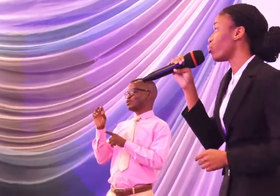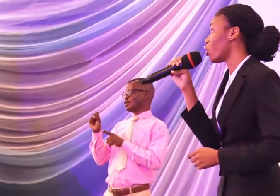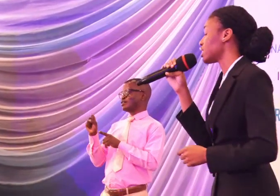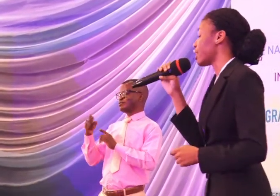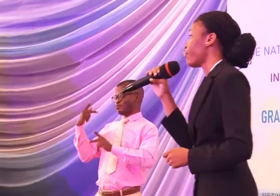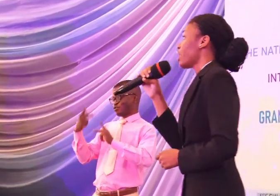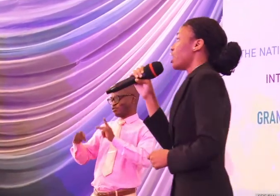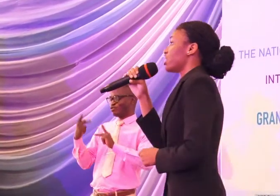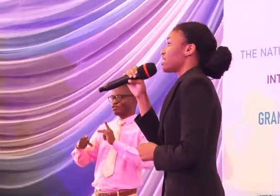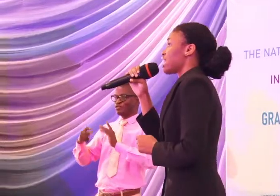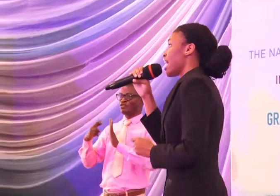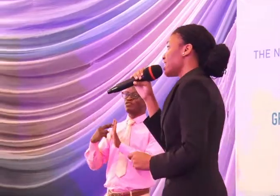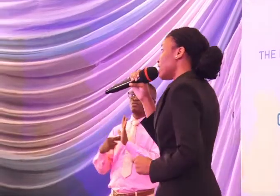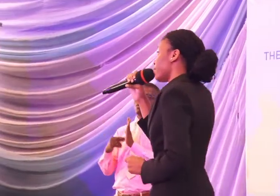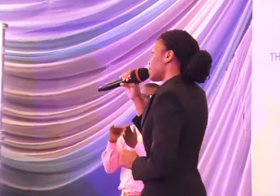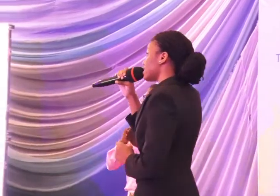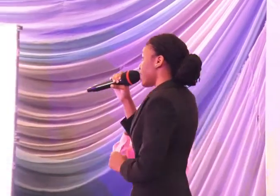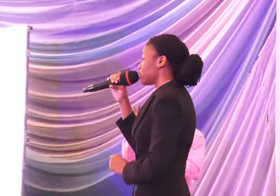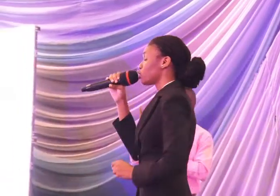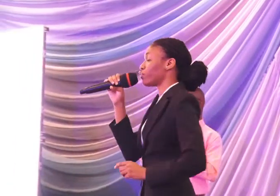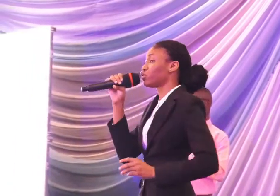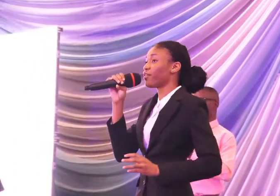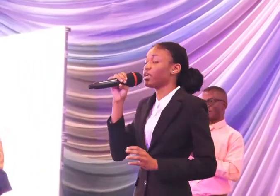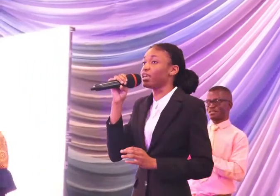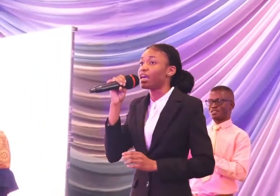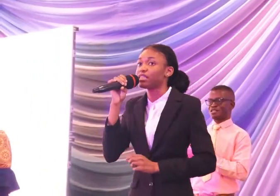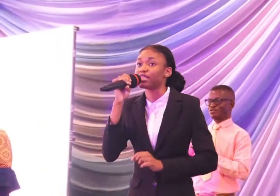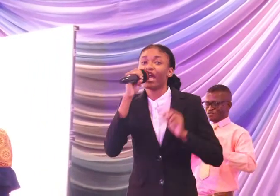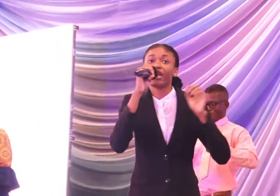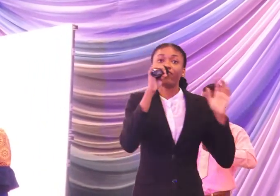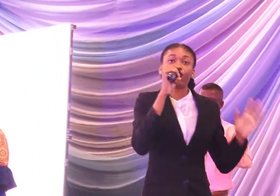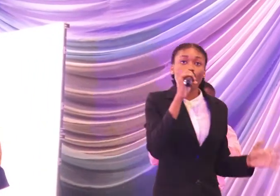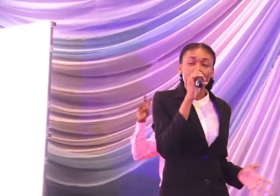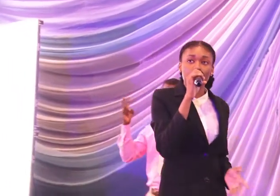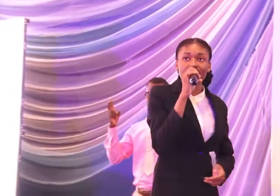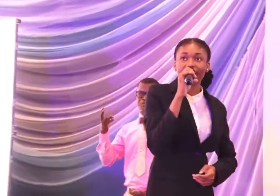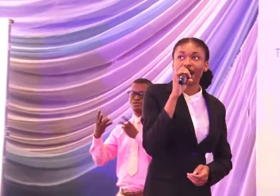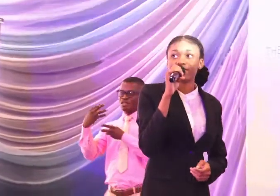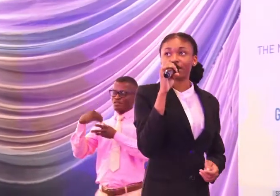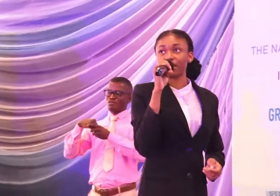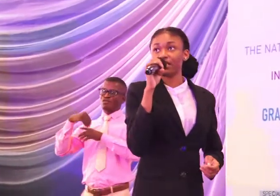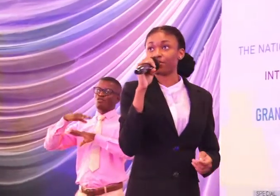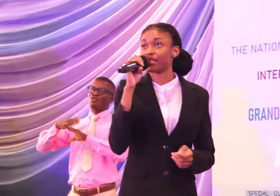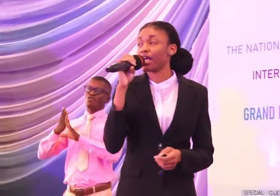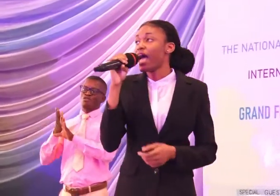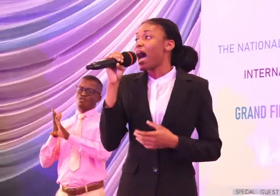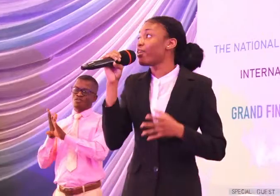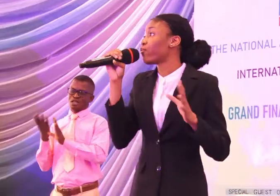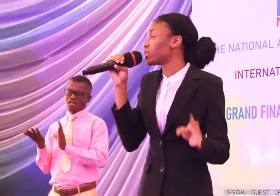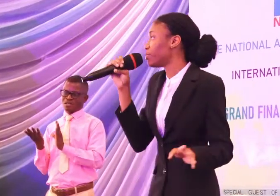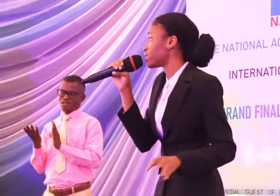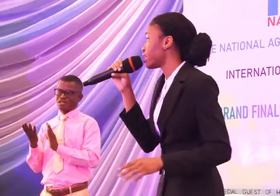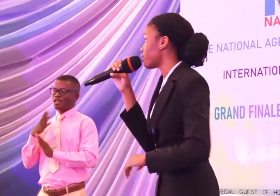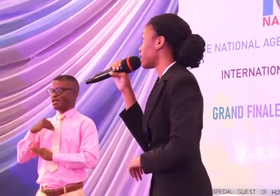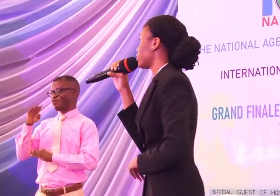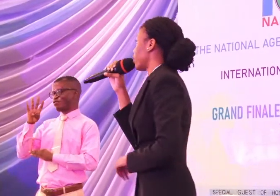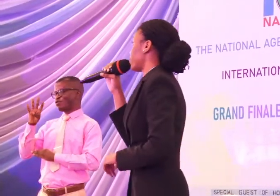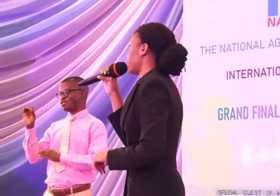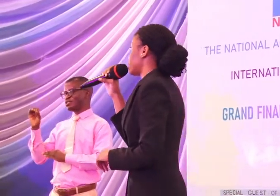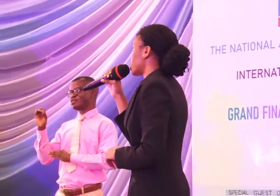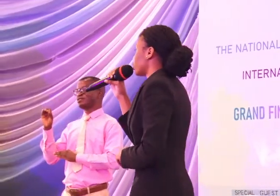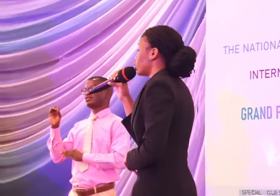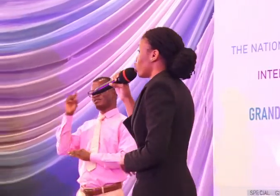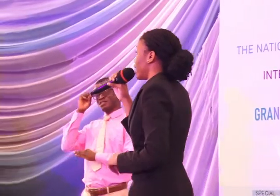prosecution reported that 80% of trafficking cases involved online advertisements, and 40% of sex